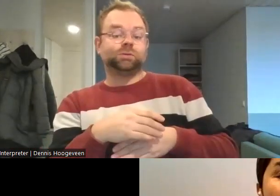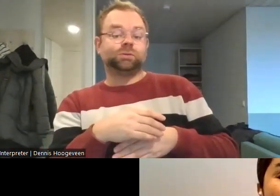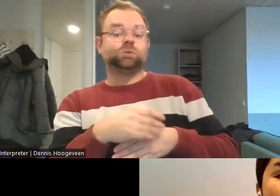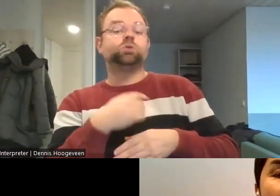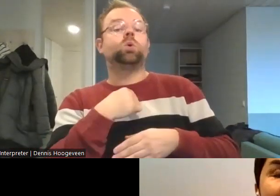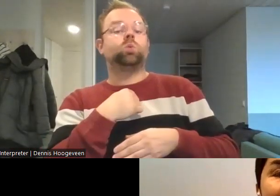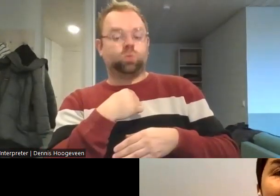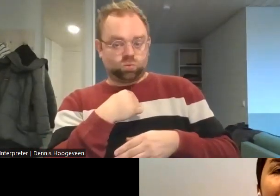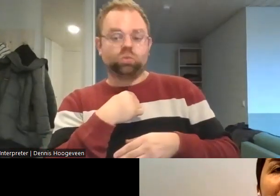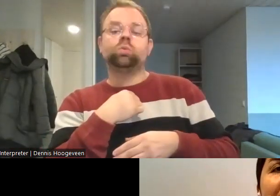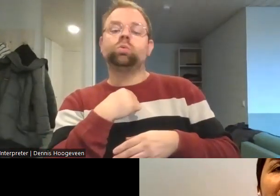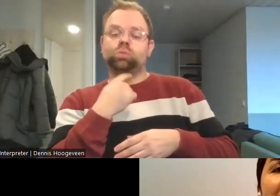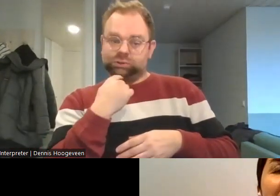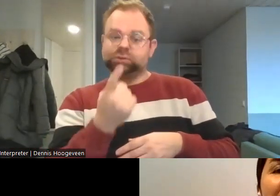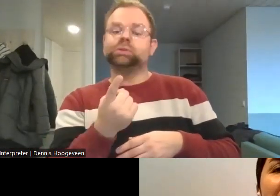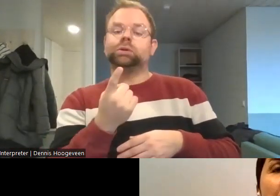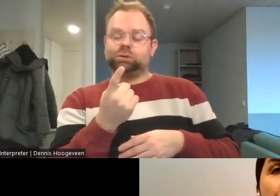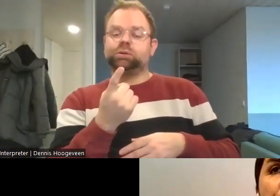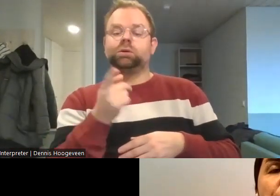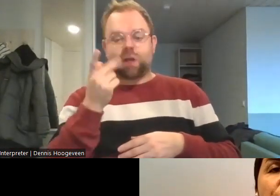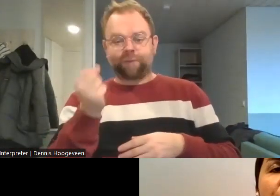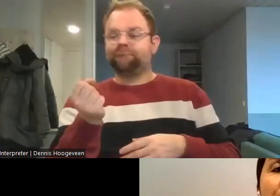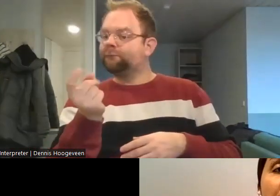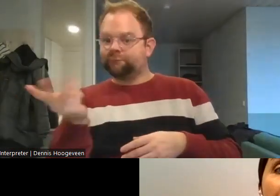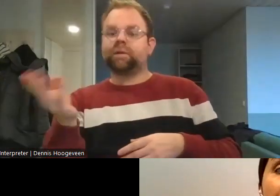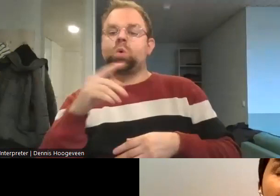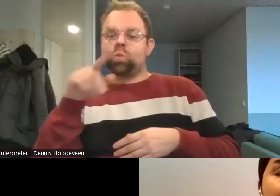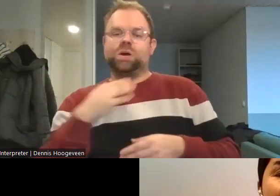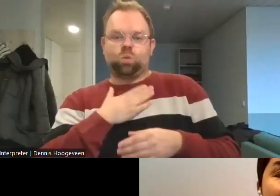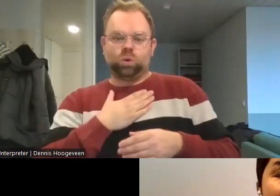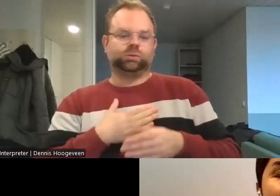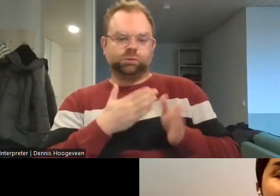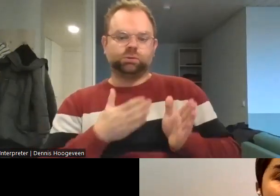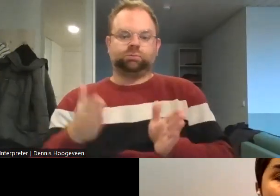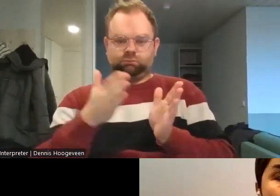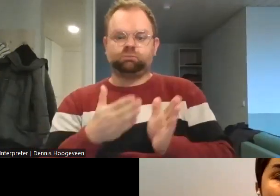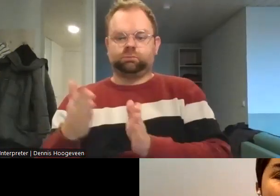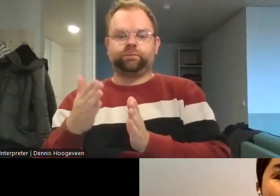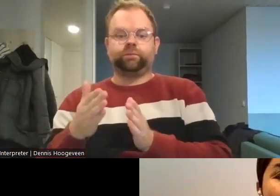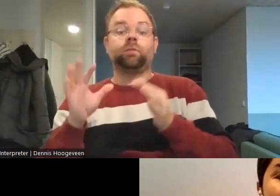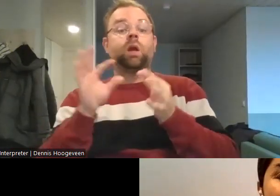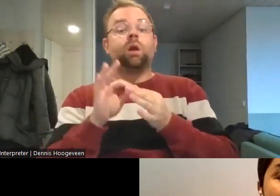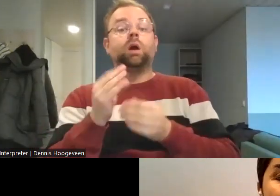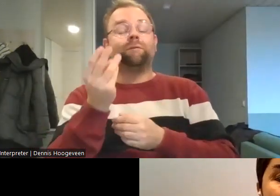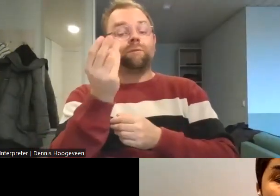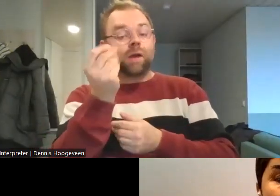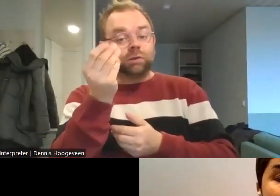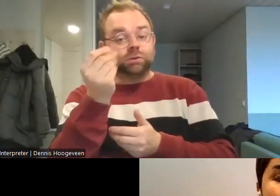to approach donors about that. And in any proposal submission, making sure that